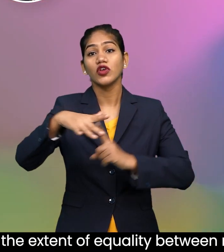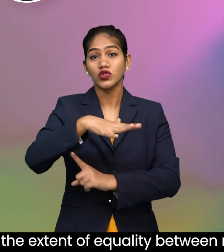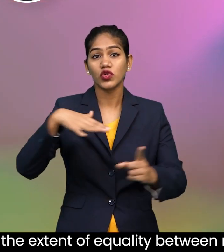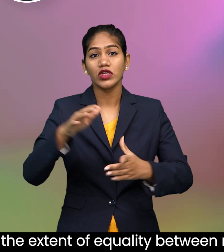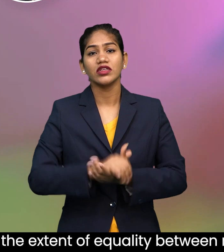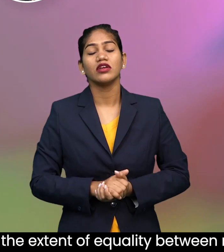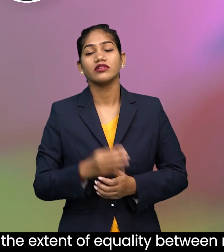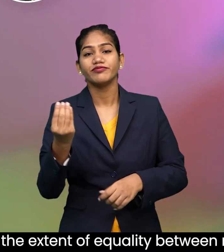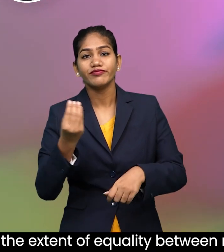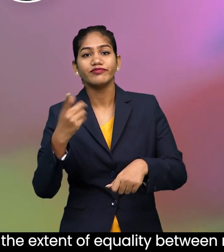given time.